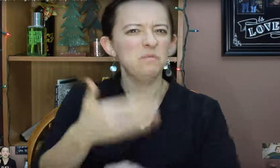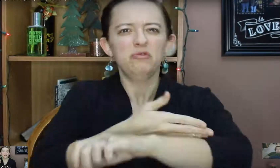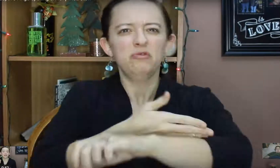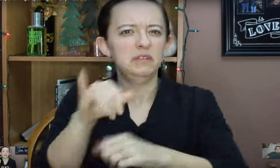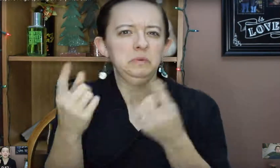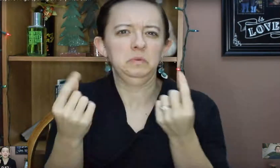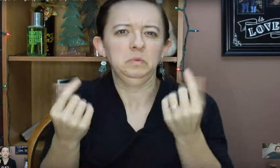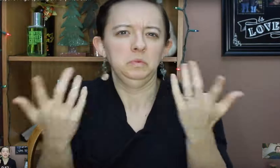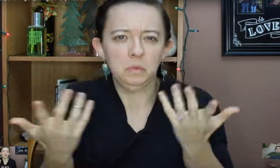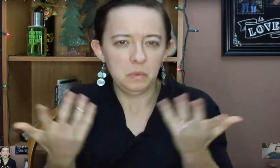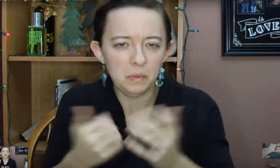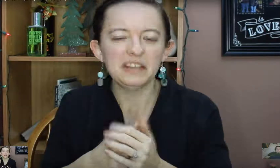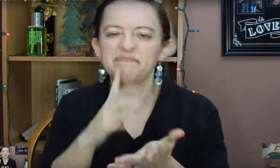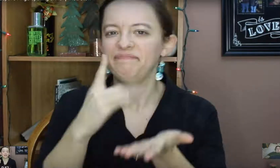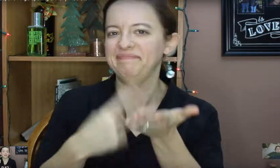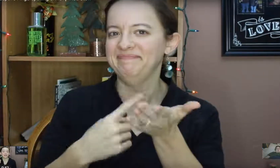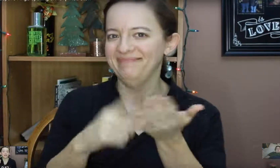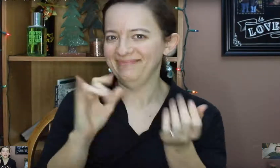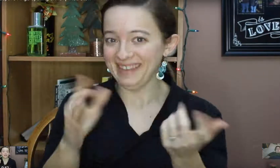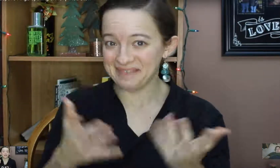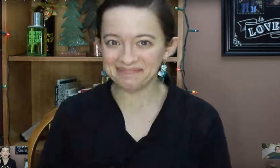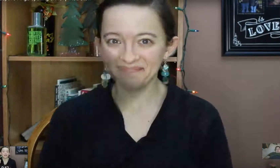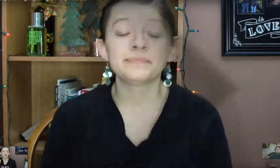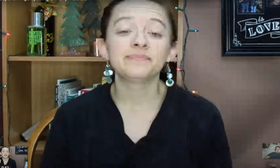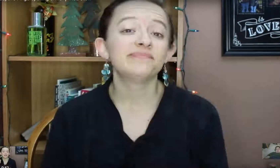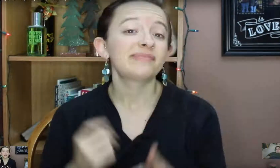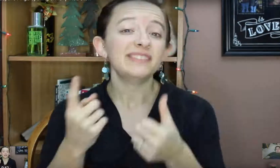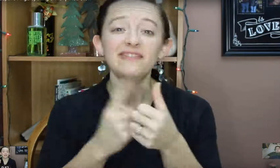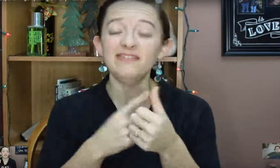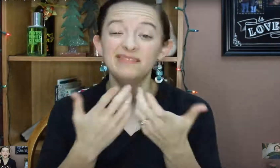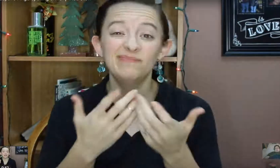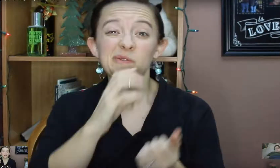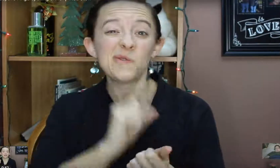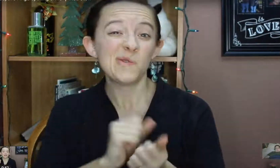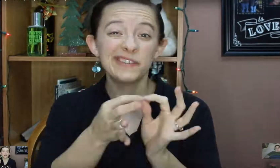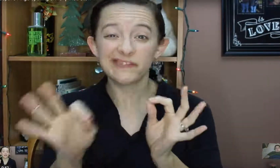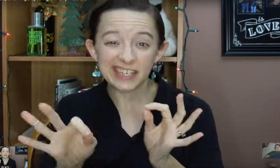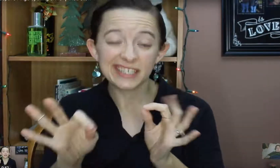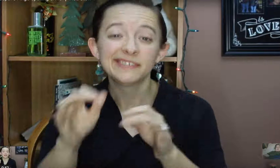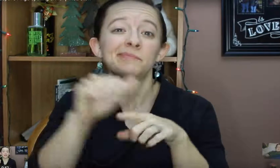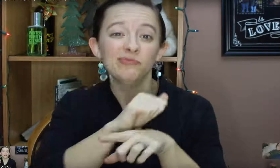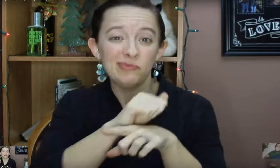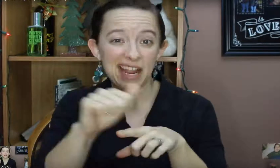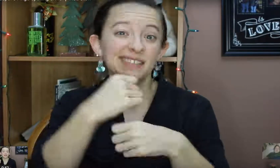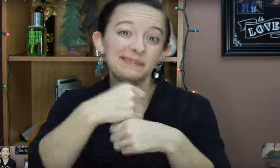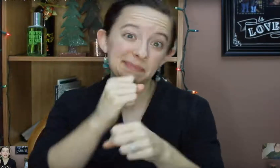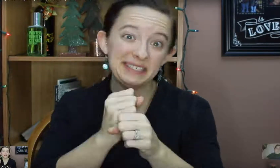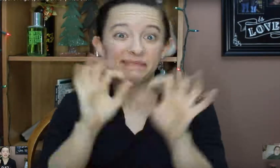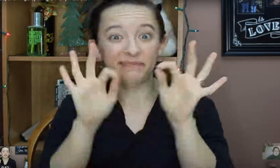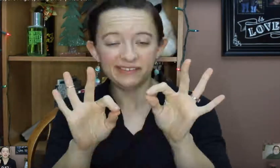don't understand, I need to improve, but what do I do? We'll discuss that today. The first thing you need to do is